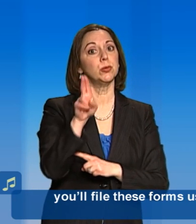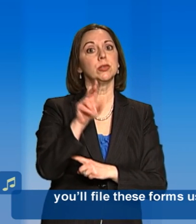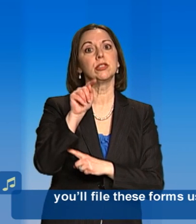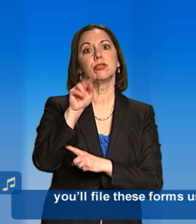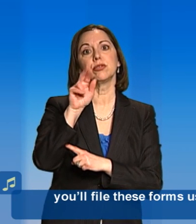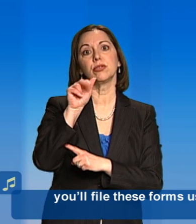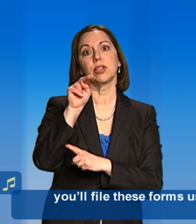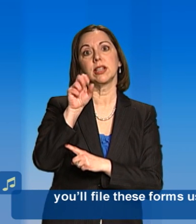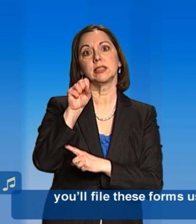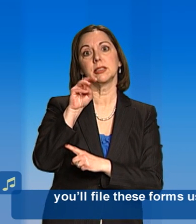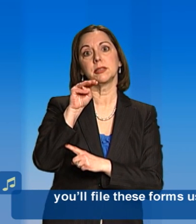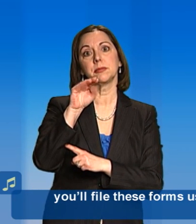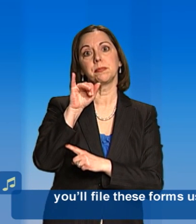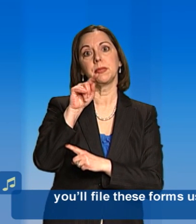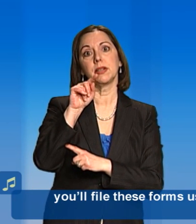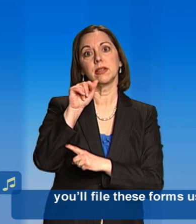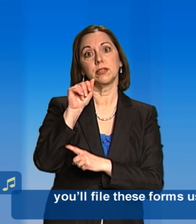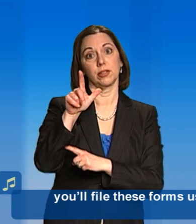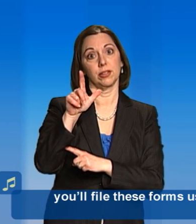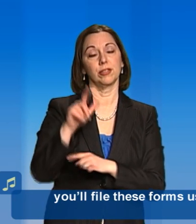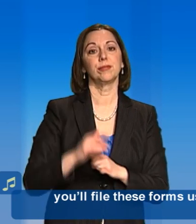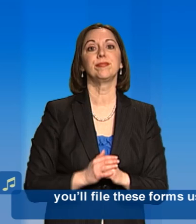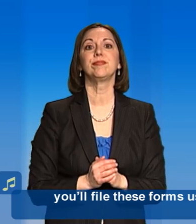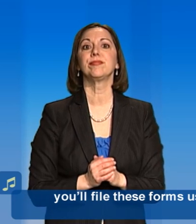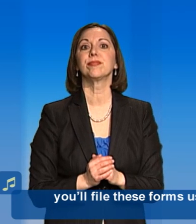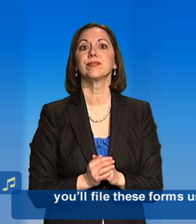a transmittal.